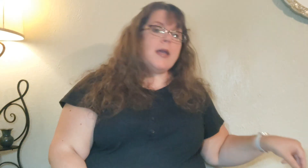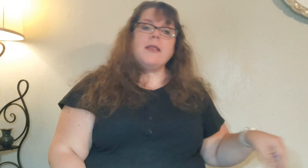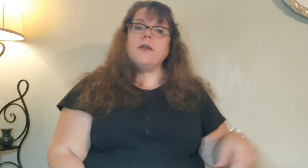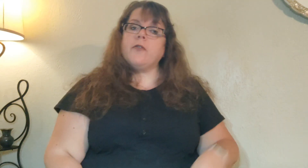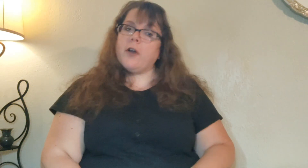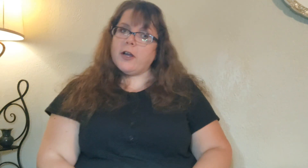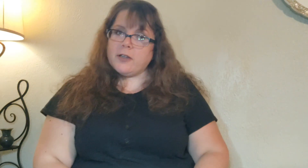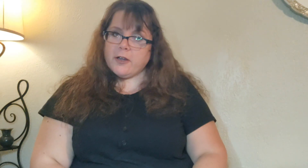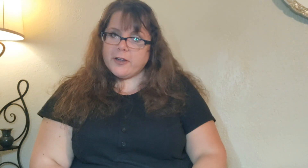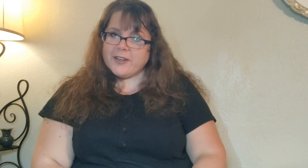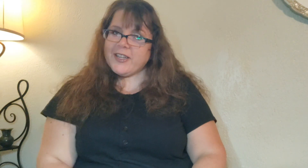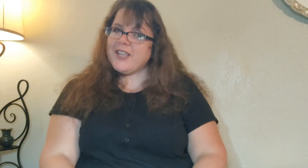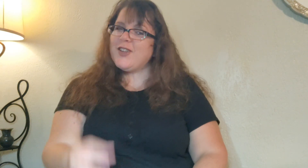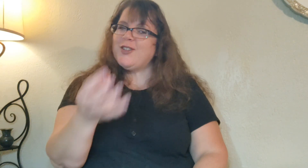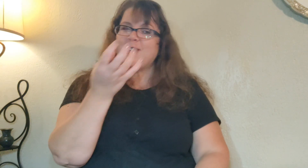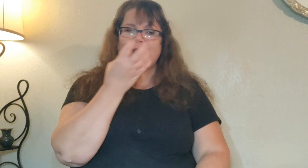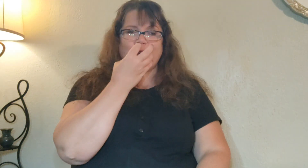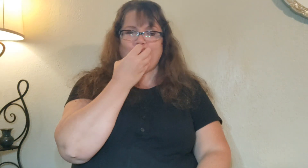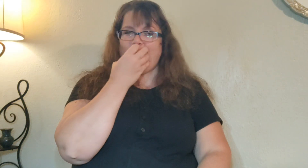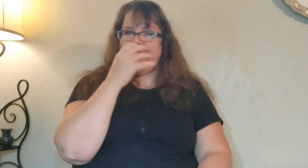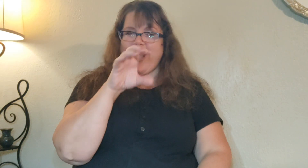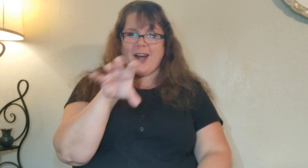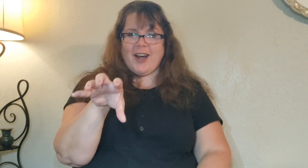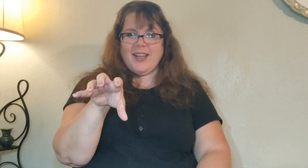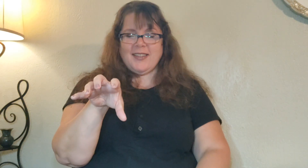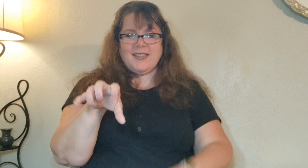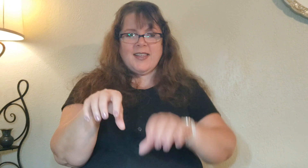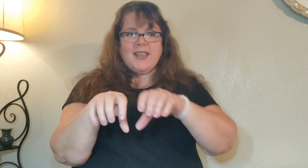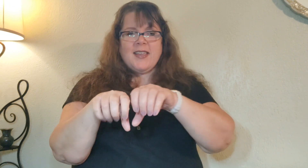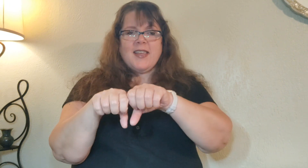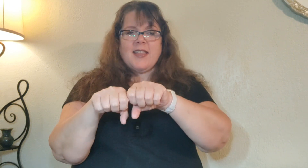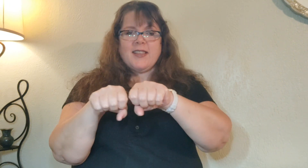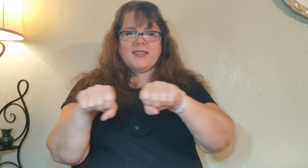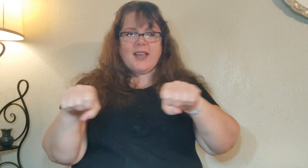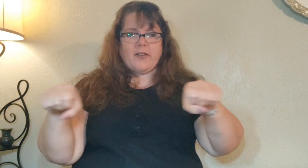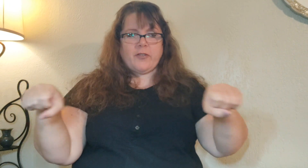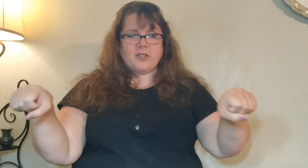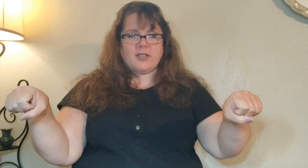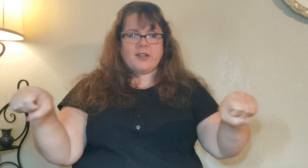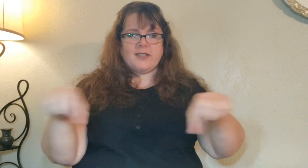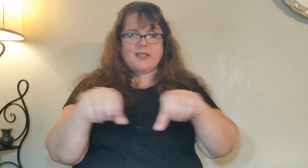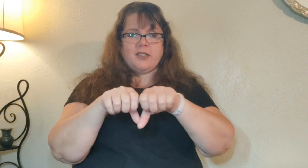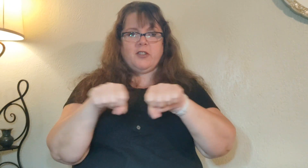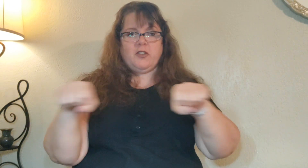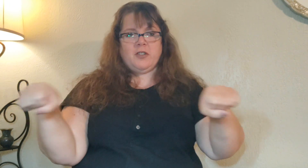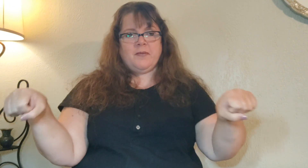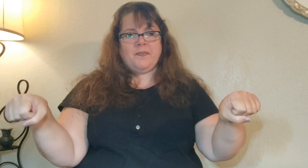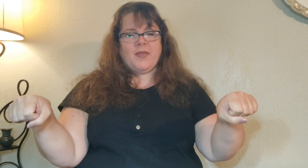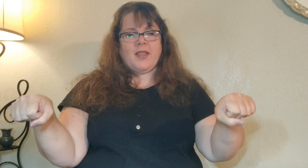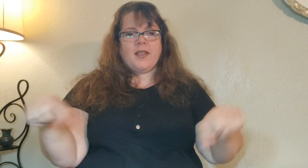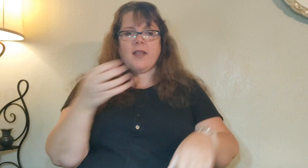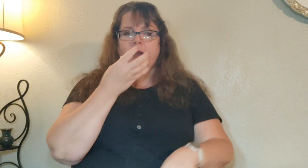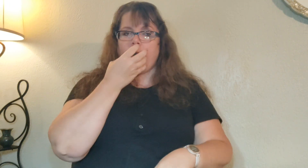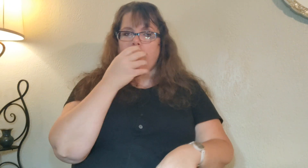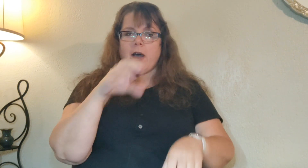And then for hot dog, you'll do hot and the sign for sausage.